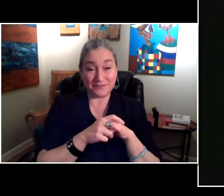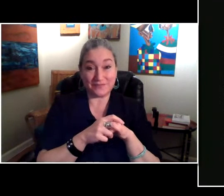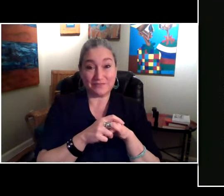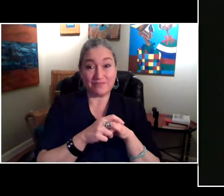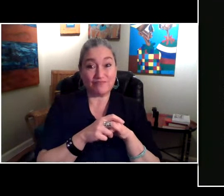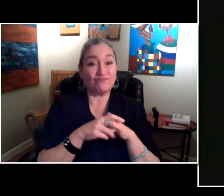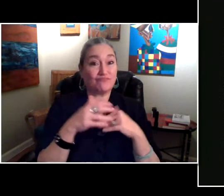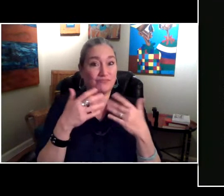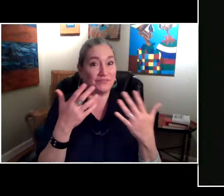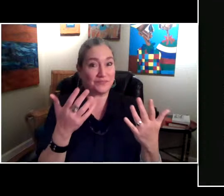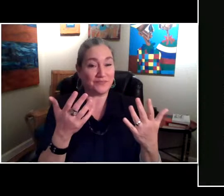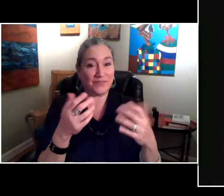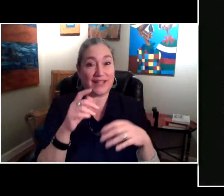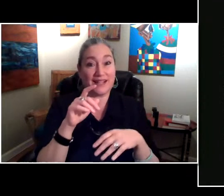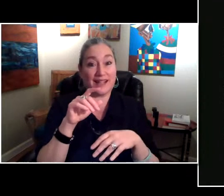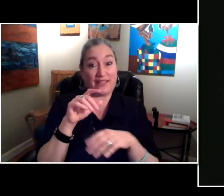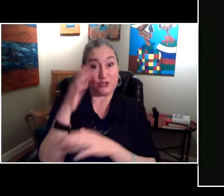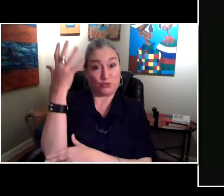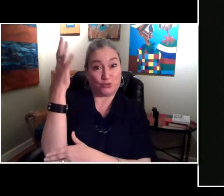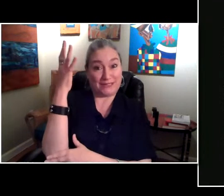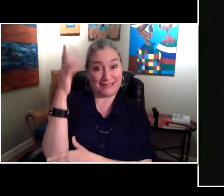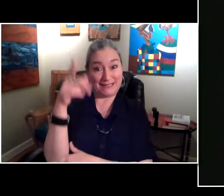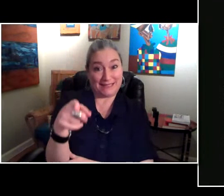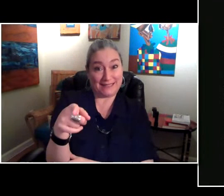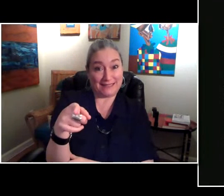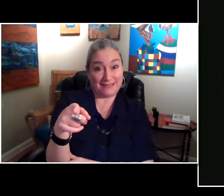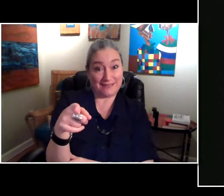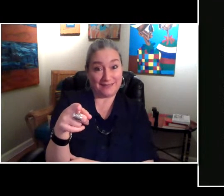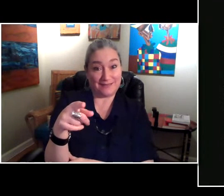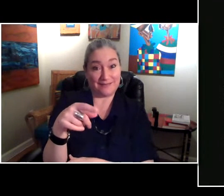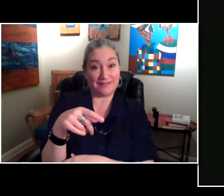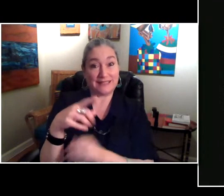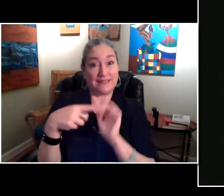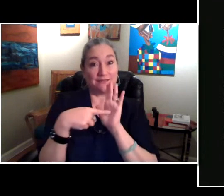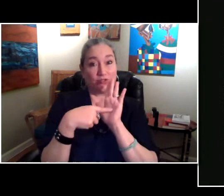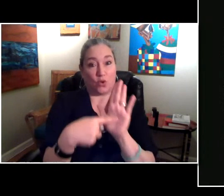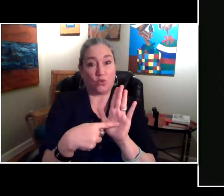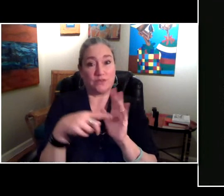With this last painting, I want to share Lee's perspective